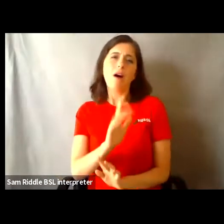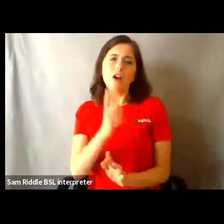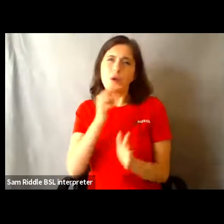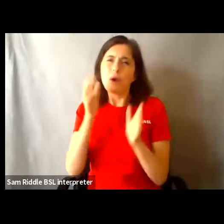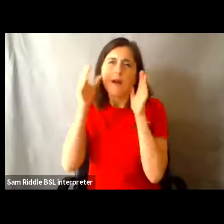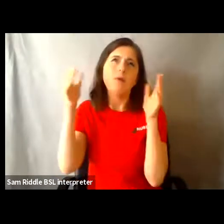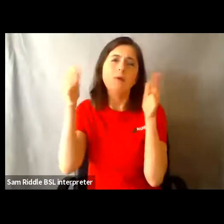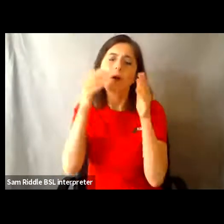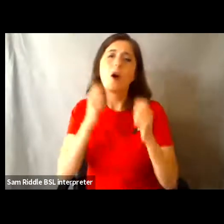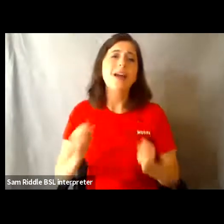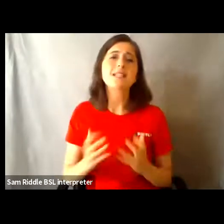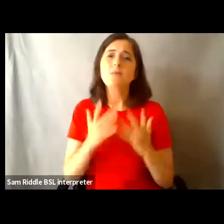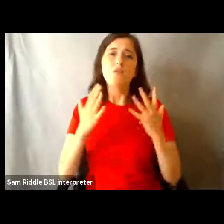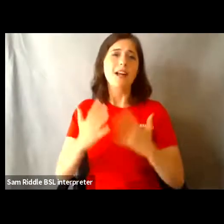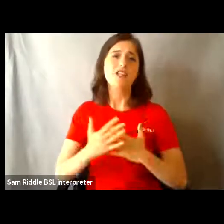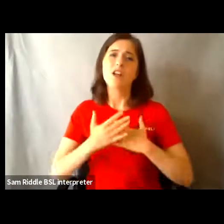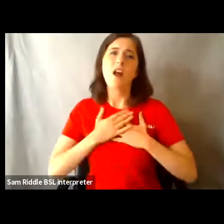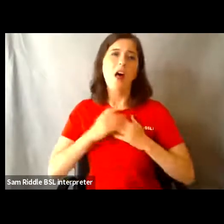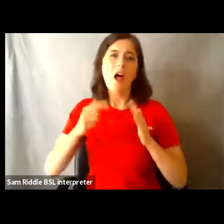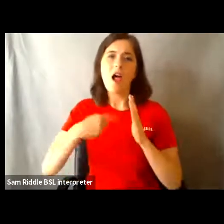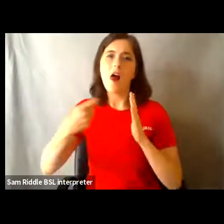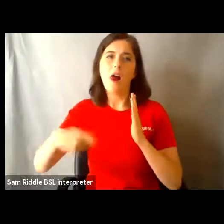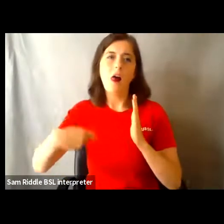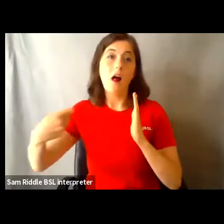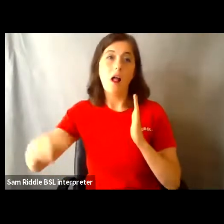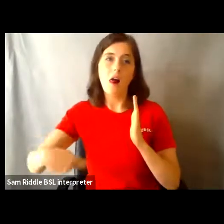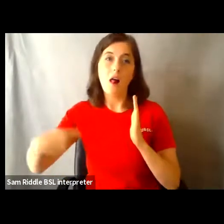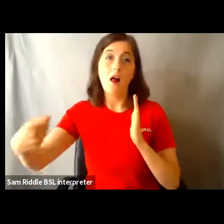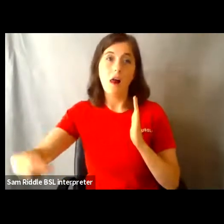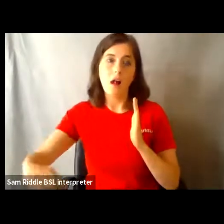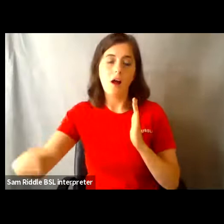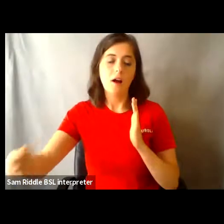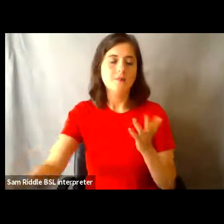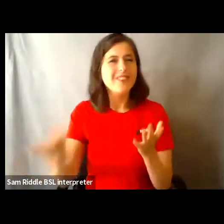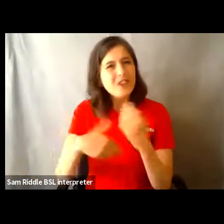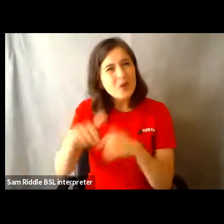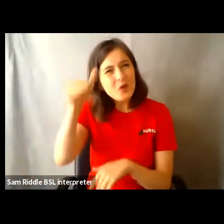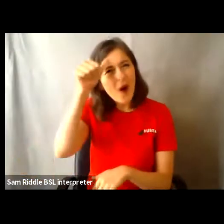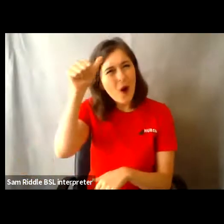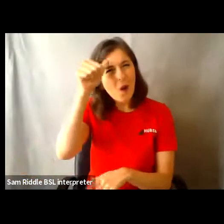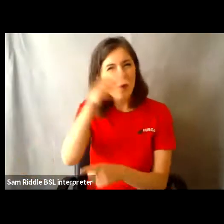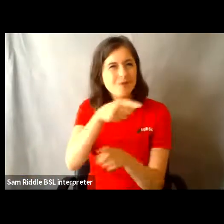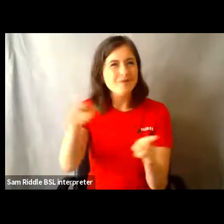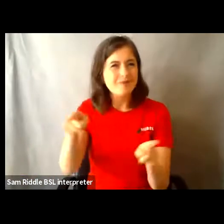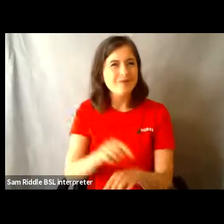an inspiration, etc., etc. You know how it goes.